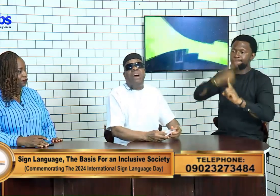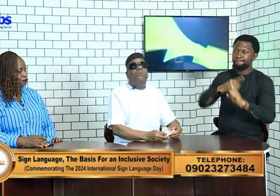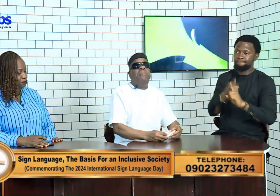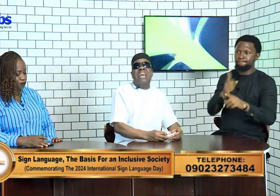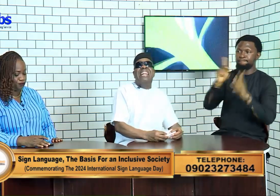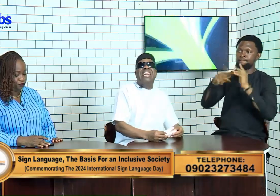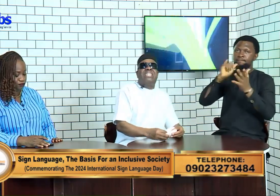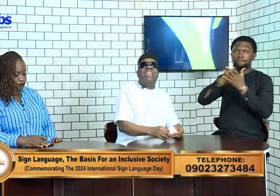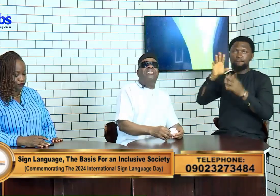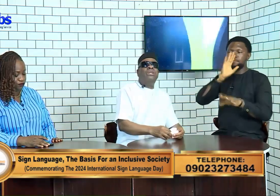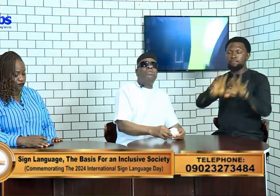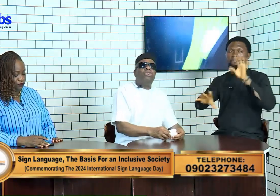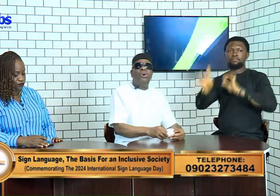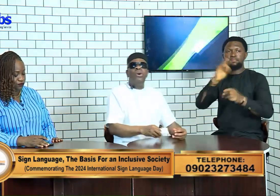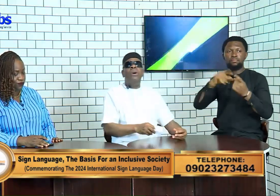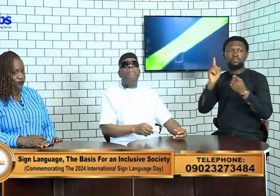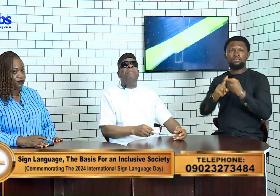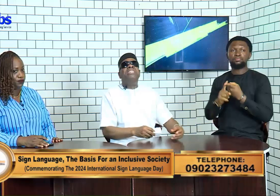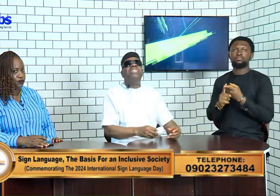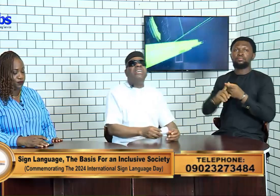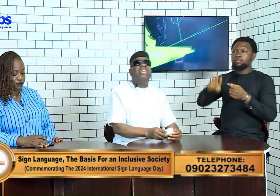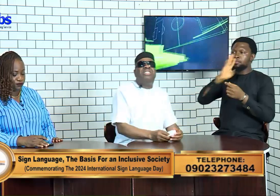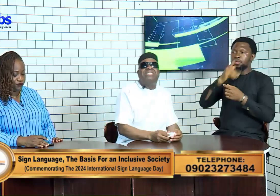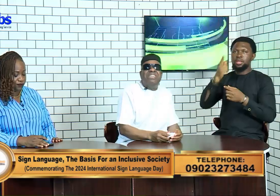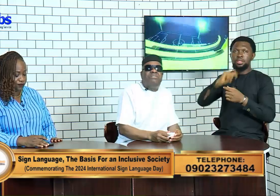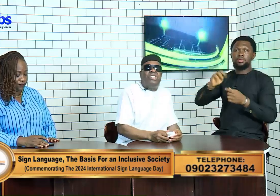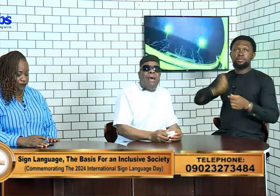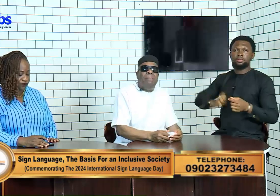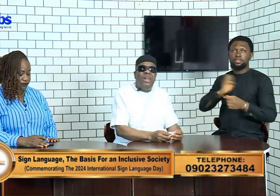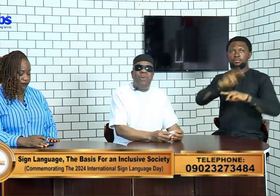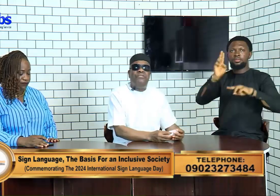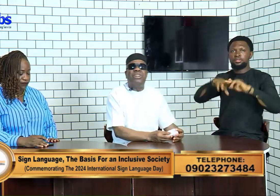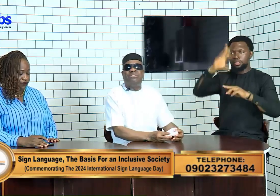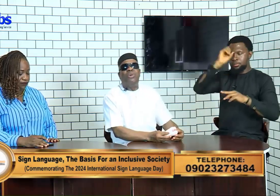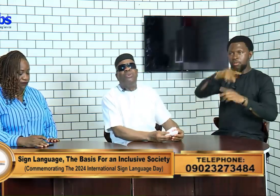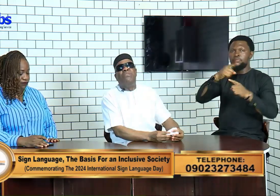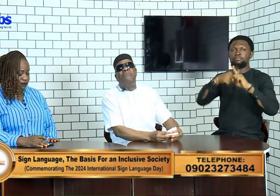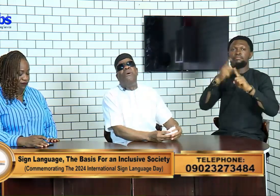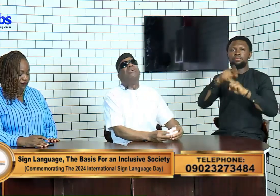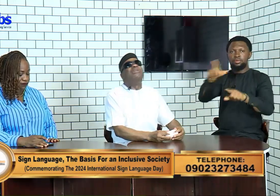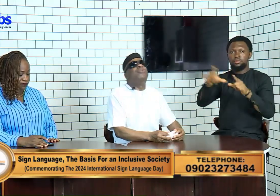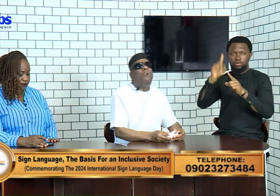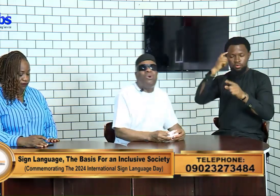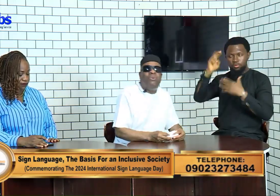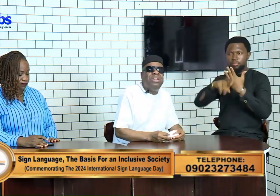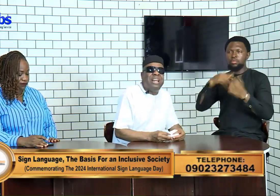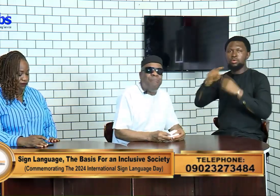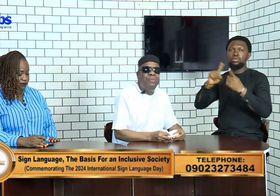People that will be elected to be the executive chairman of various local government. We're going to